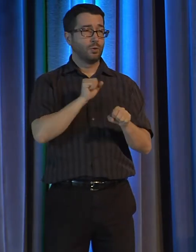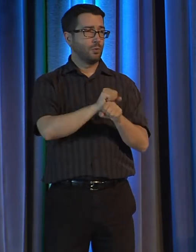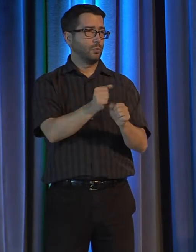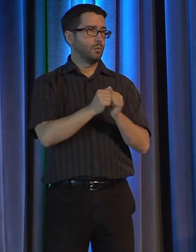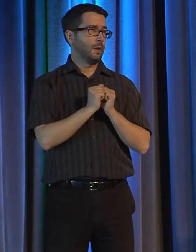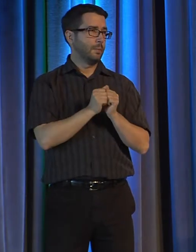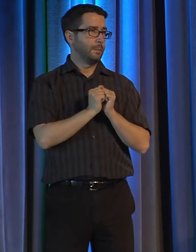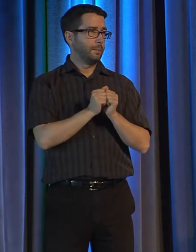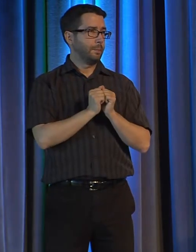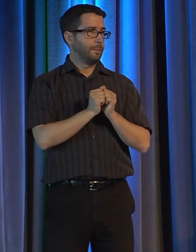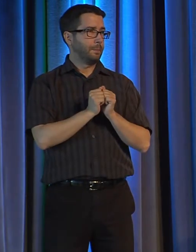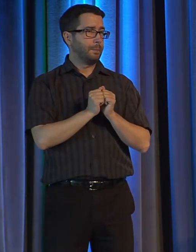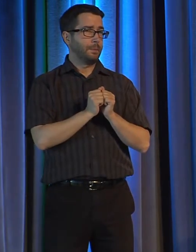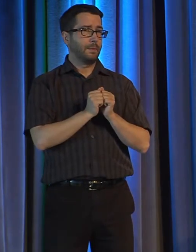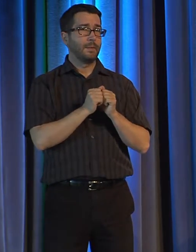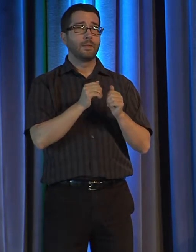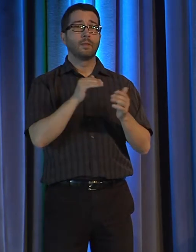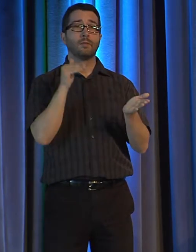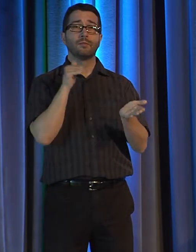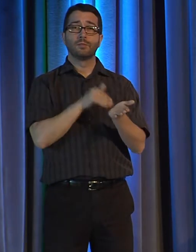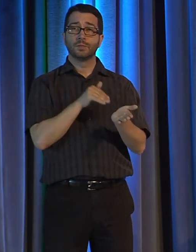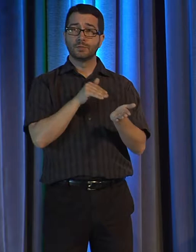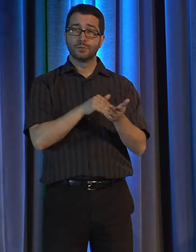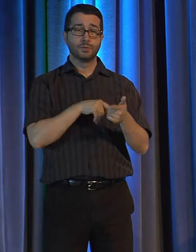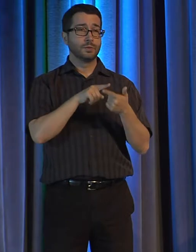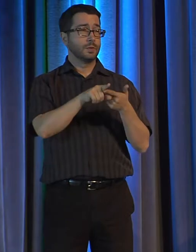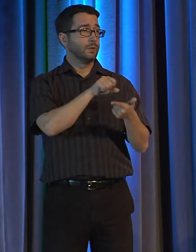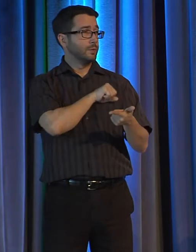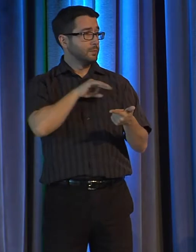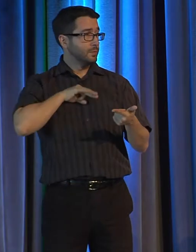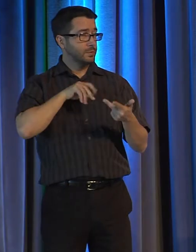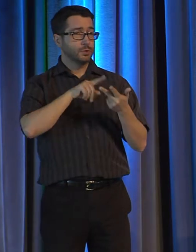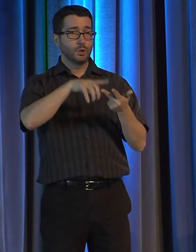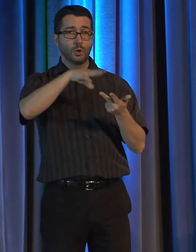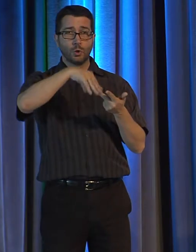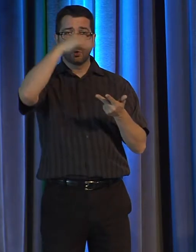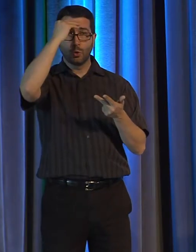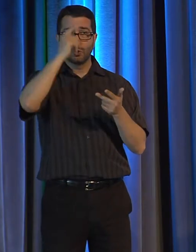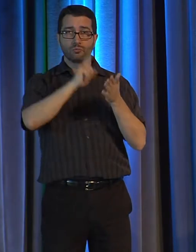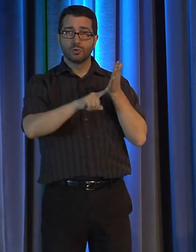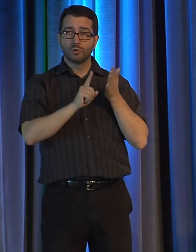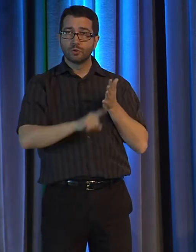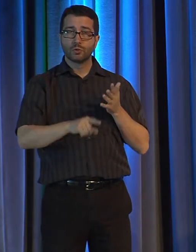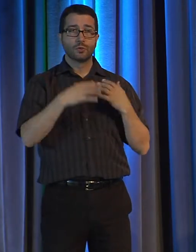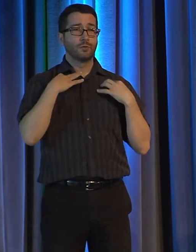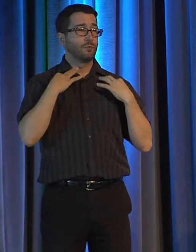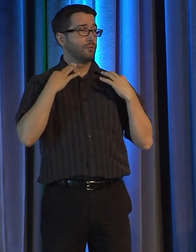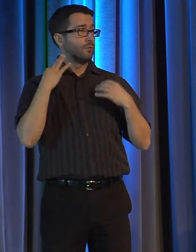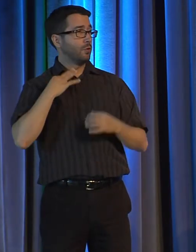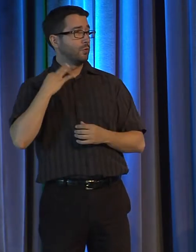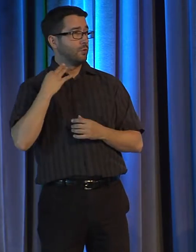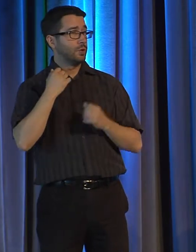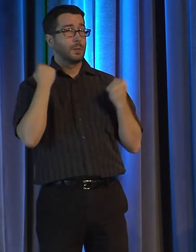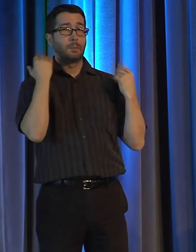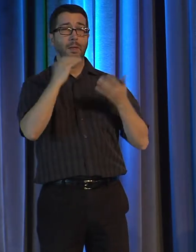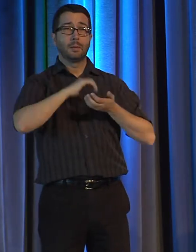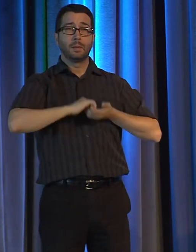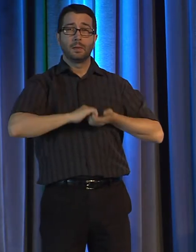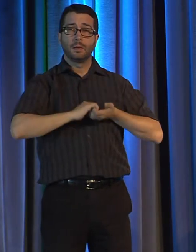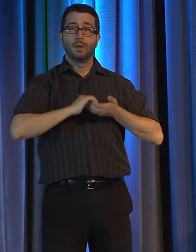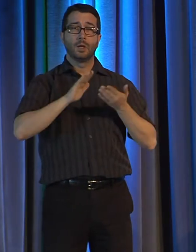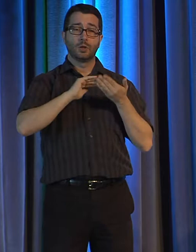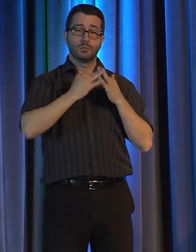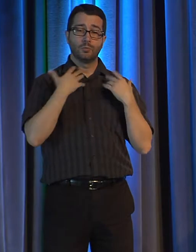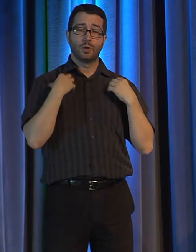together. Our physicians, employees, learners, researchers, volunteers, and our many partners, including our community